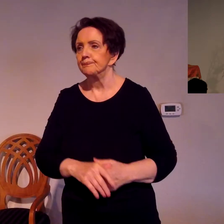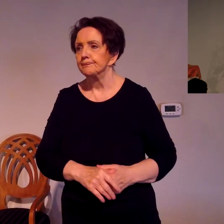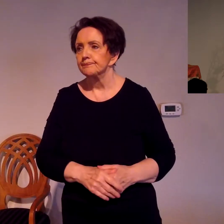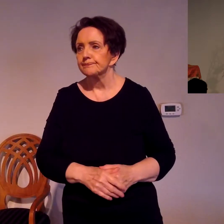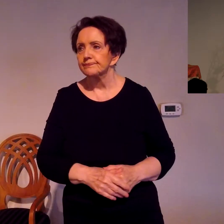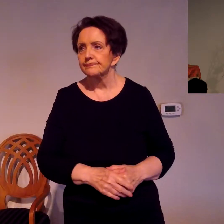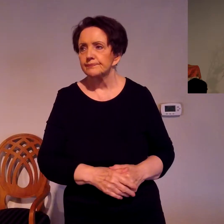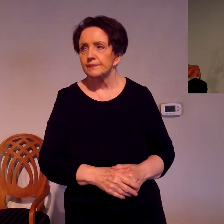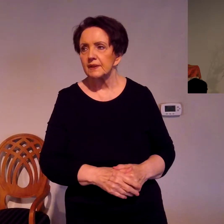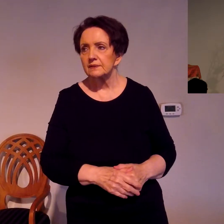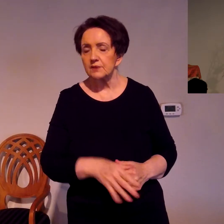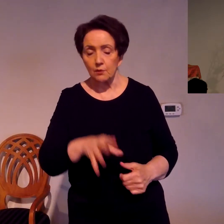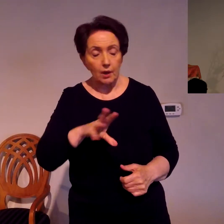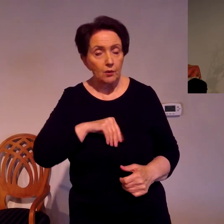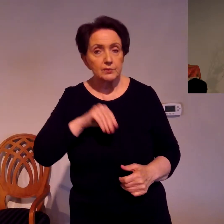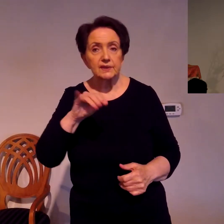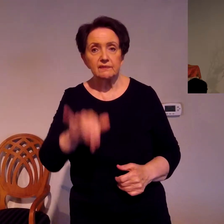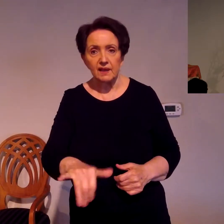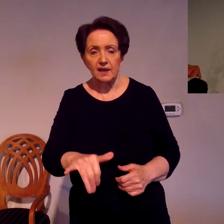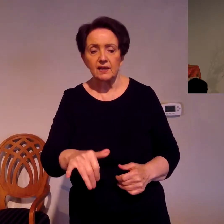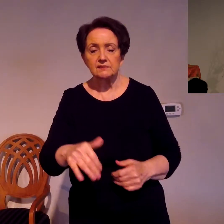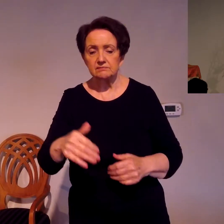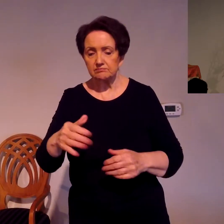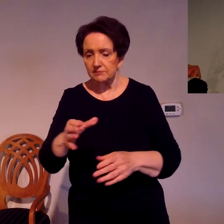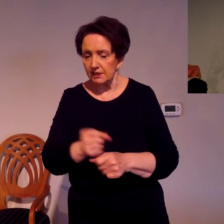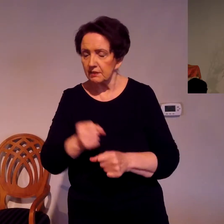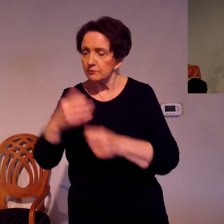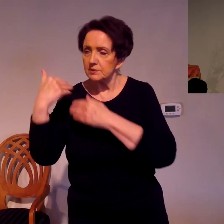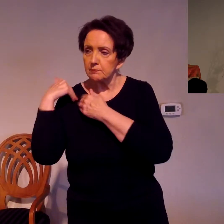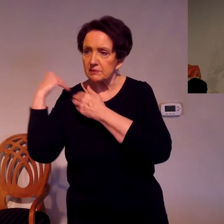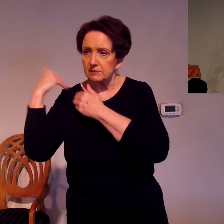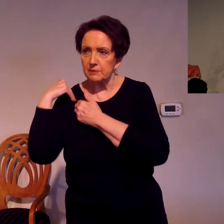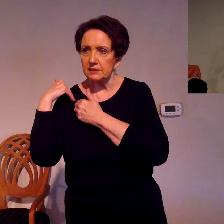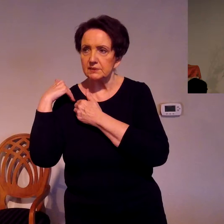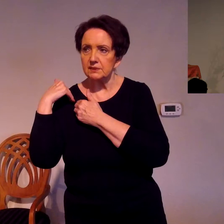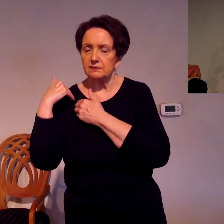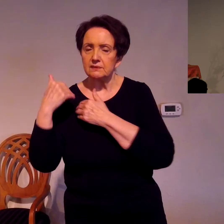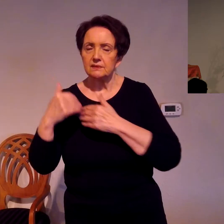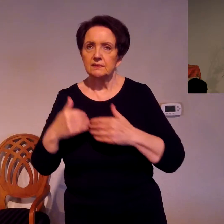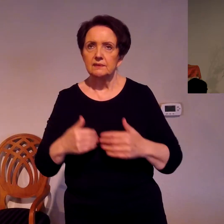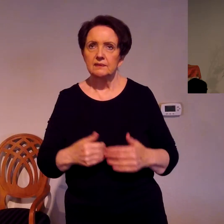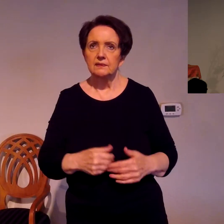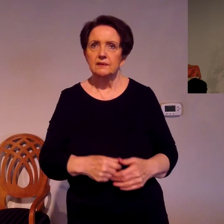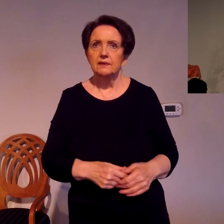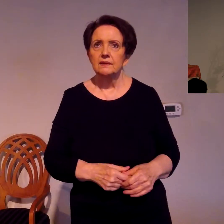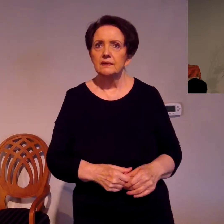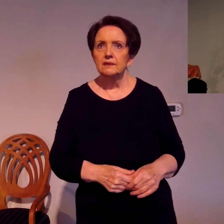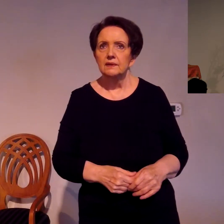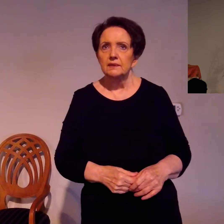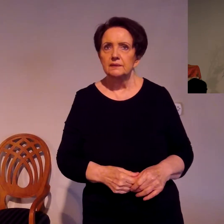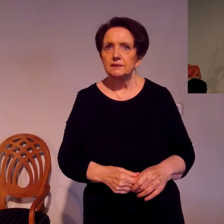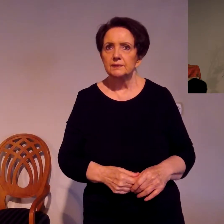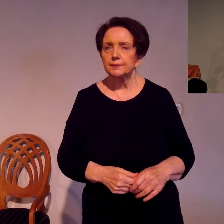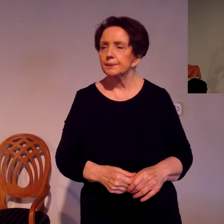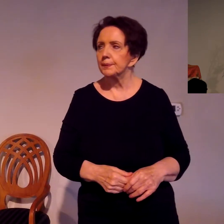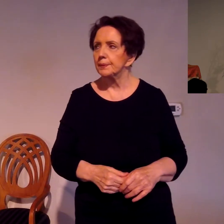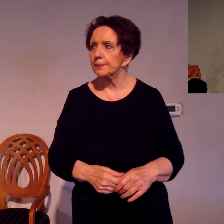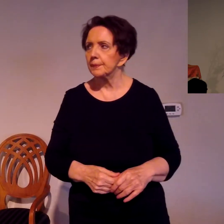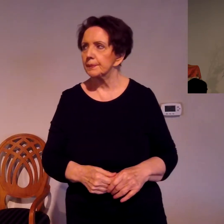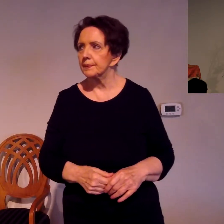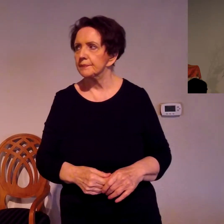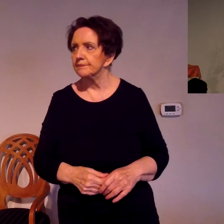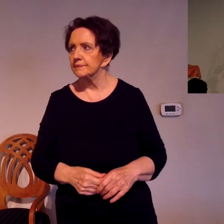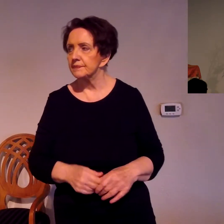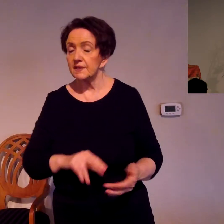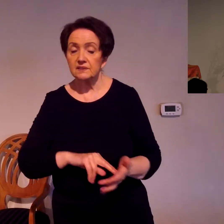And so owning up to that, right, is taking personal responsibility for the fact that this has happened. It's not that you're never